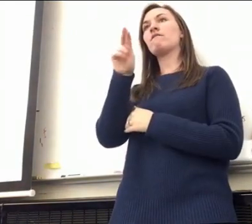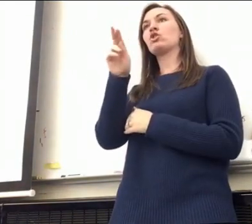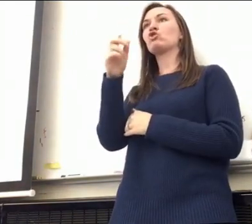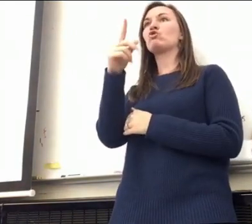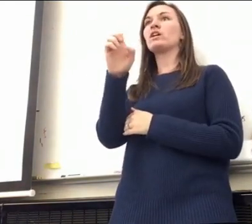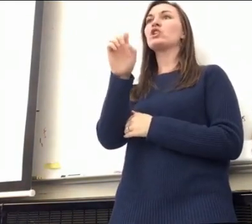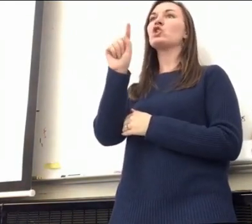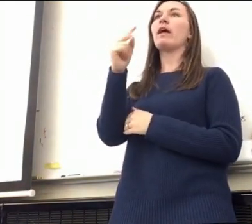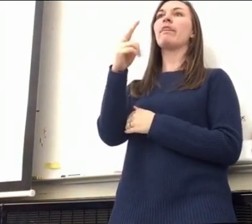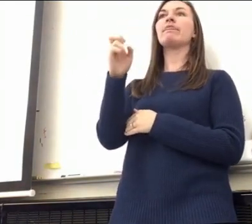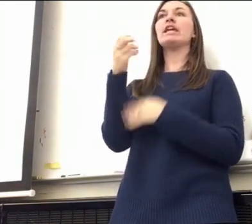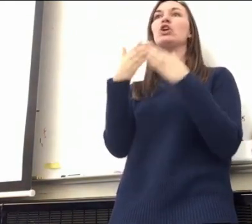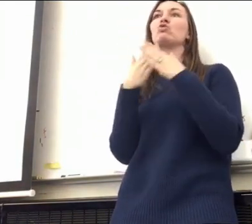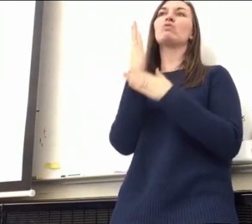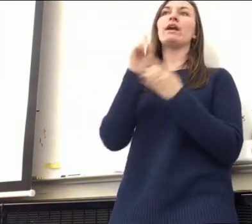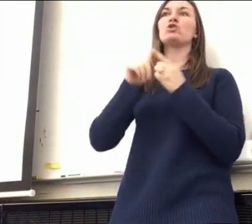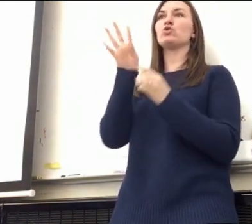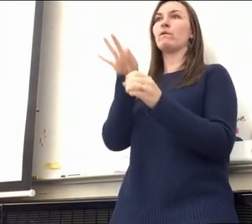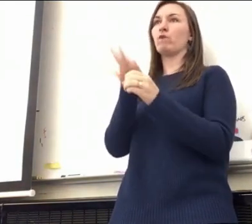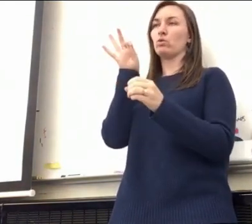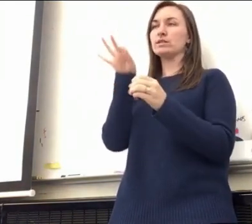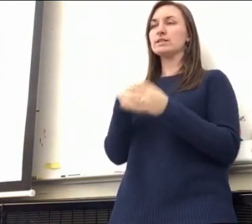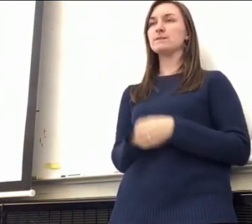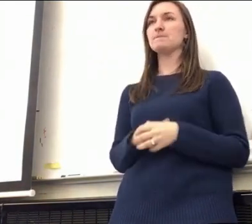will highlight the right to vote.